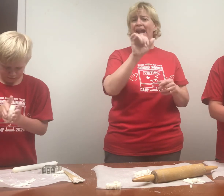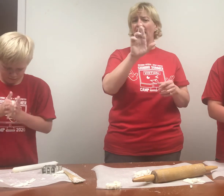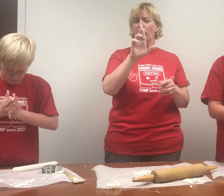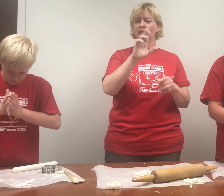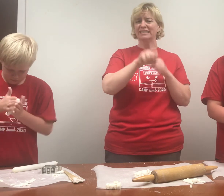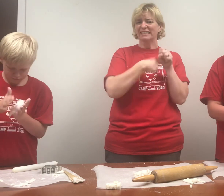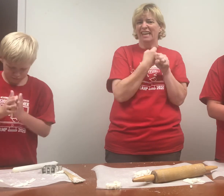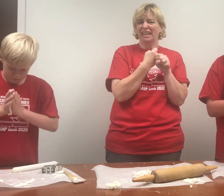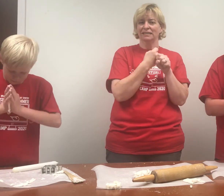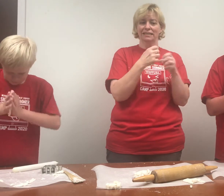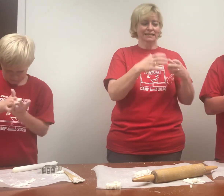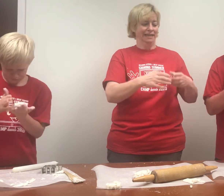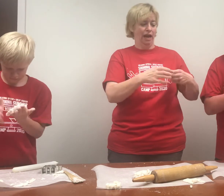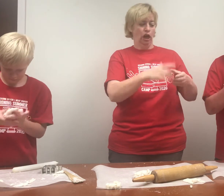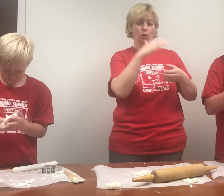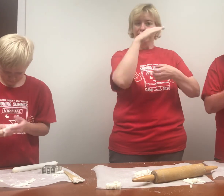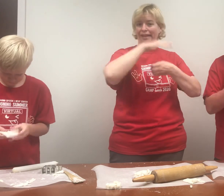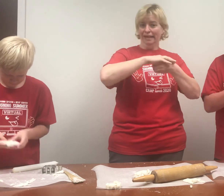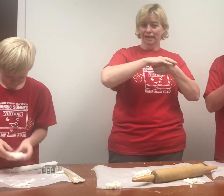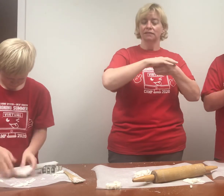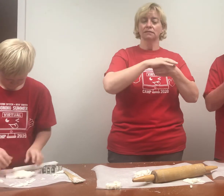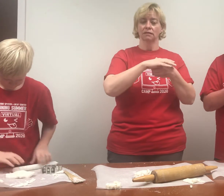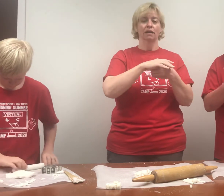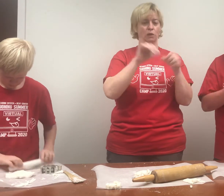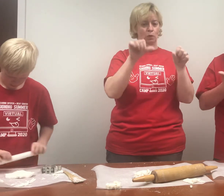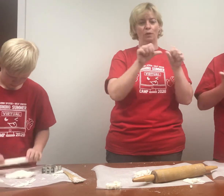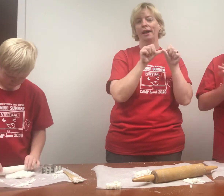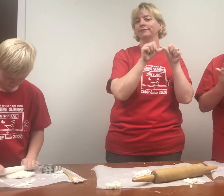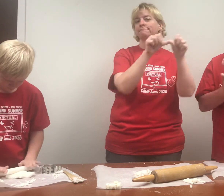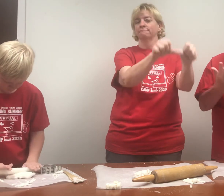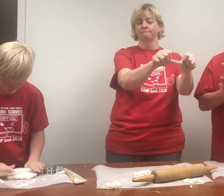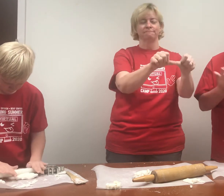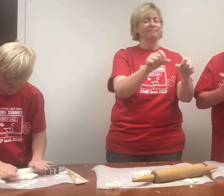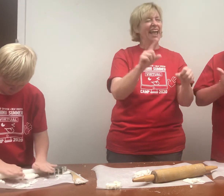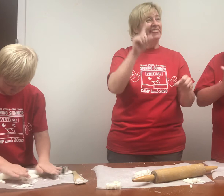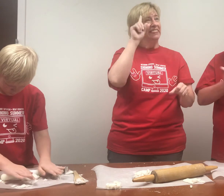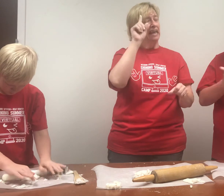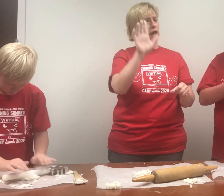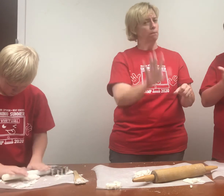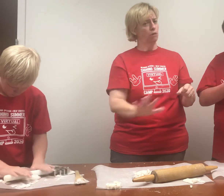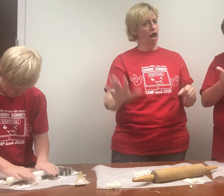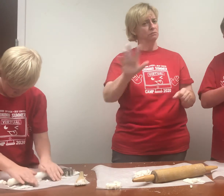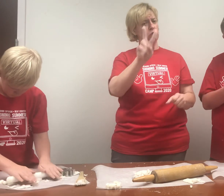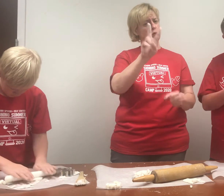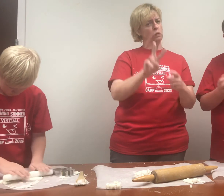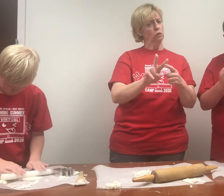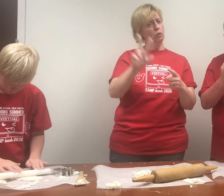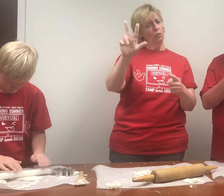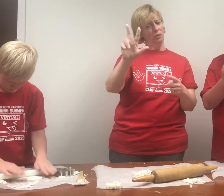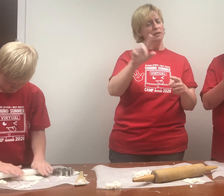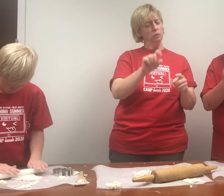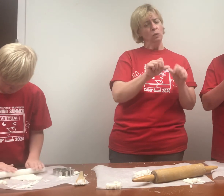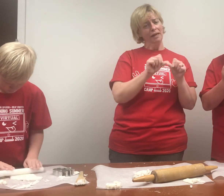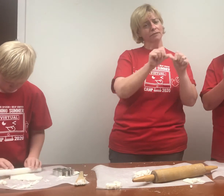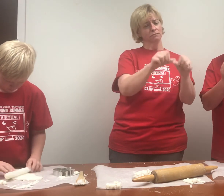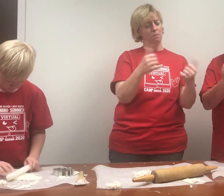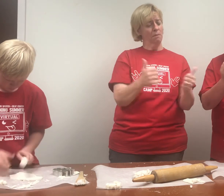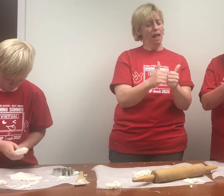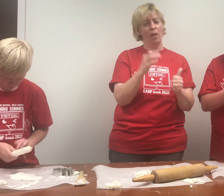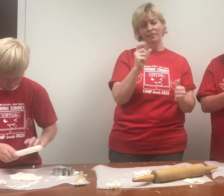hand shape. Whatever is left over after you make your hand shape, put it in an airtight container. I think you can